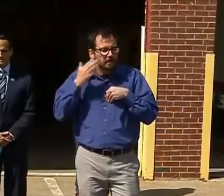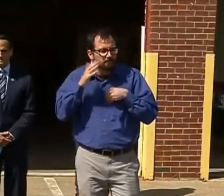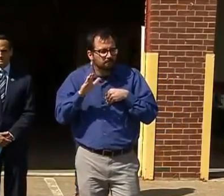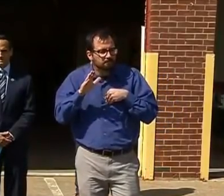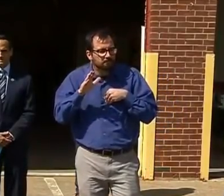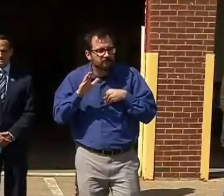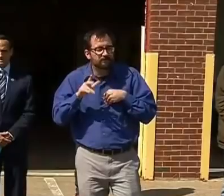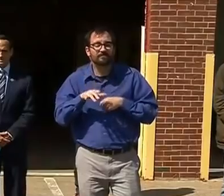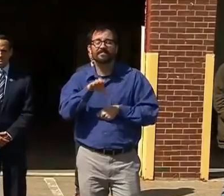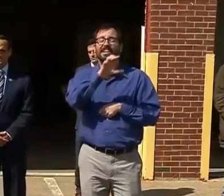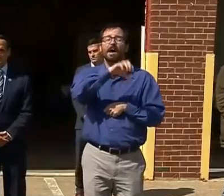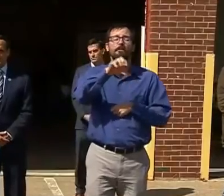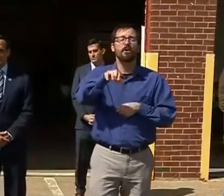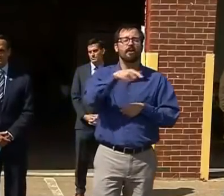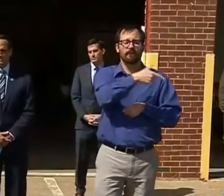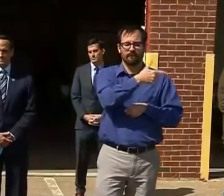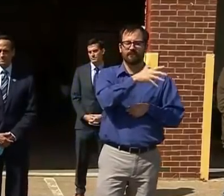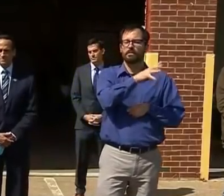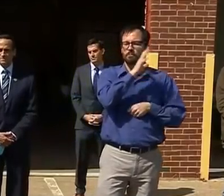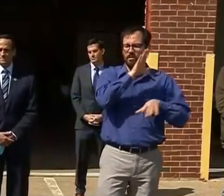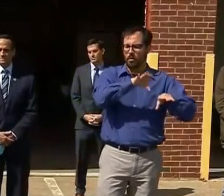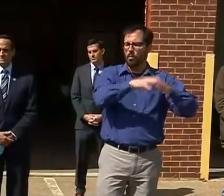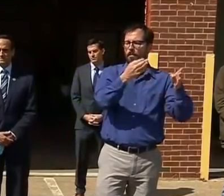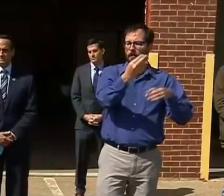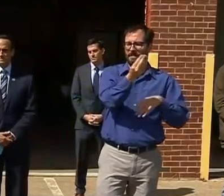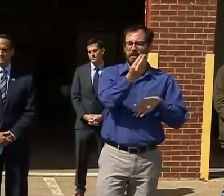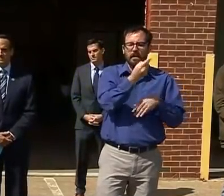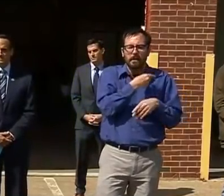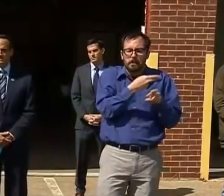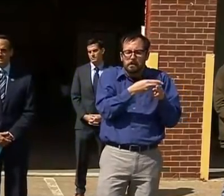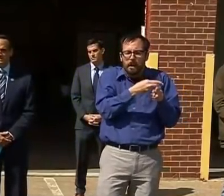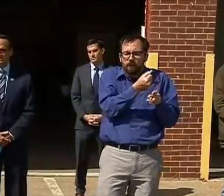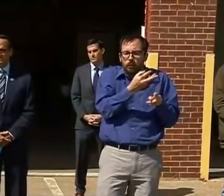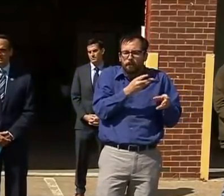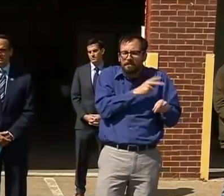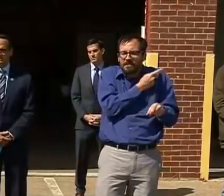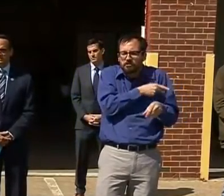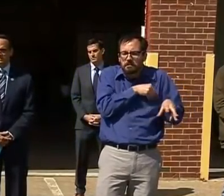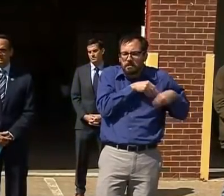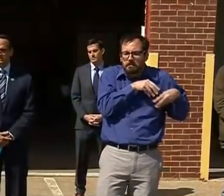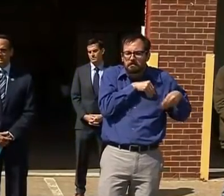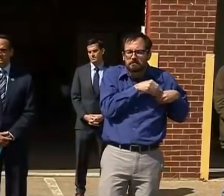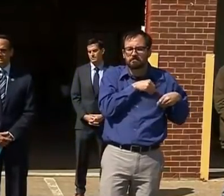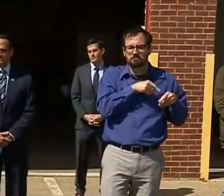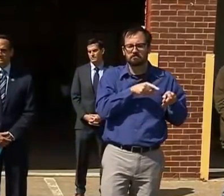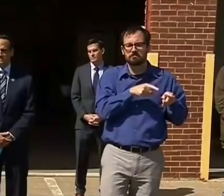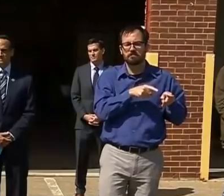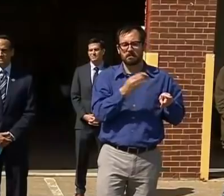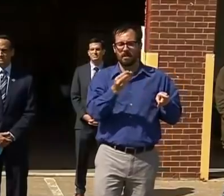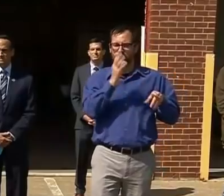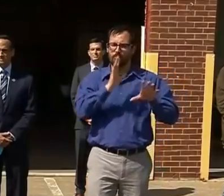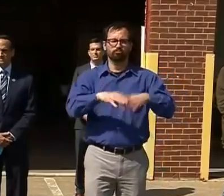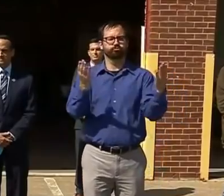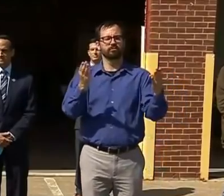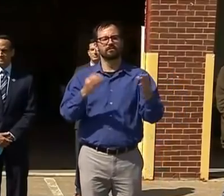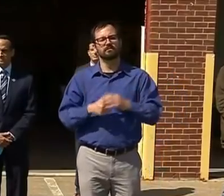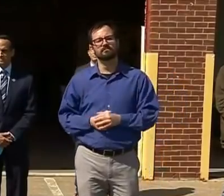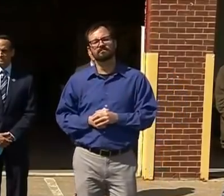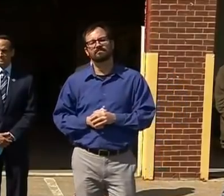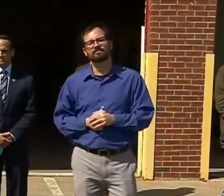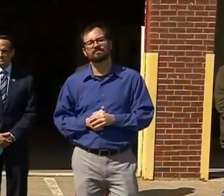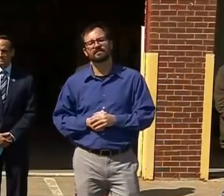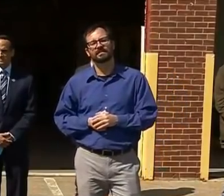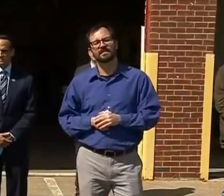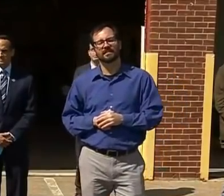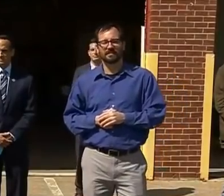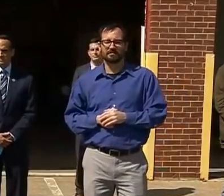This is the beginning, folks. We've said this before. This is the beginning. The reason for creating this capacity, which has been an enormous amount of work by